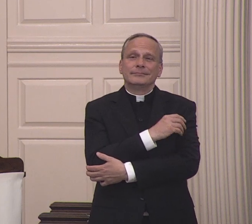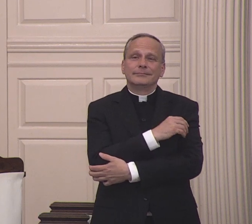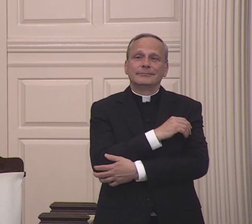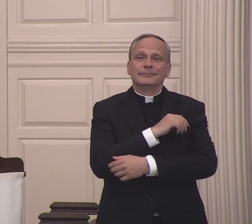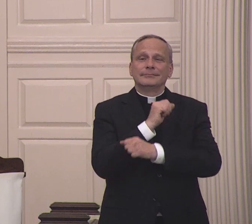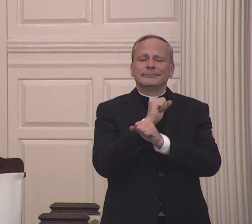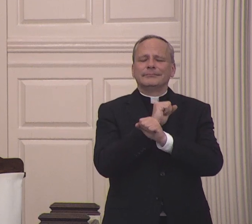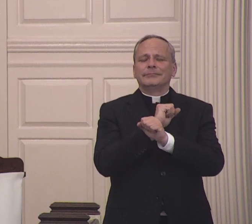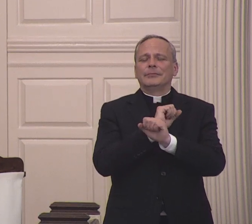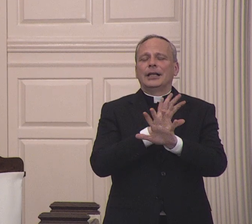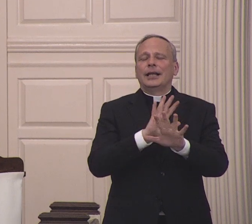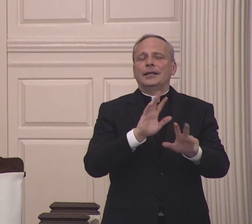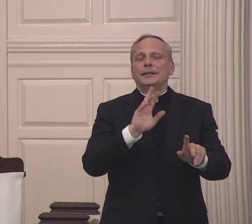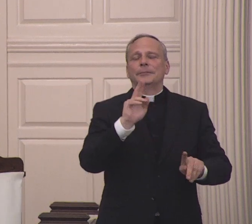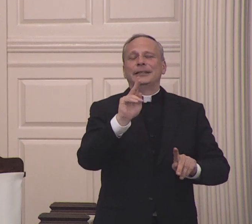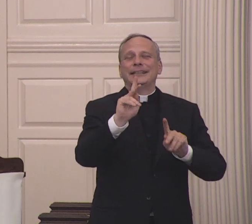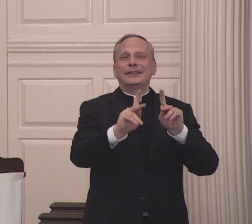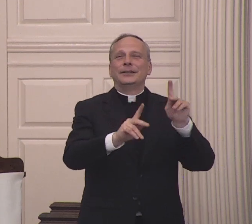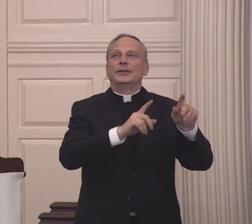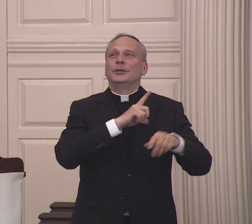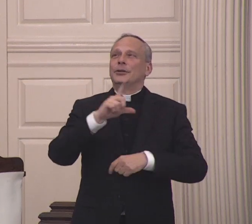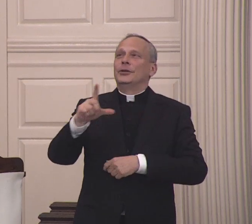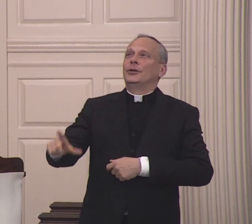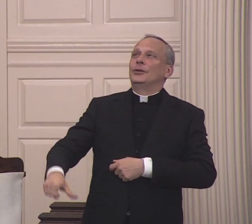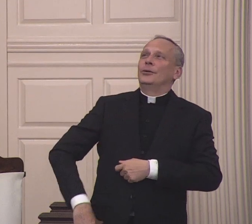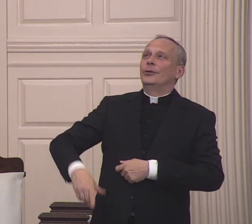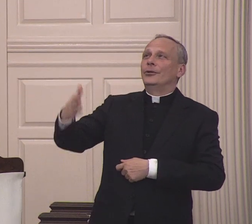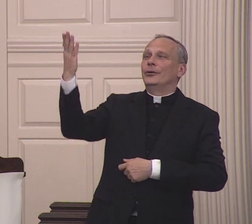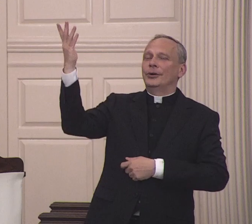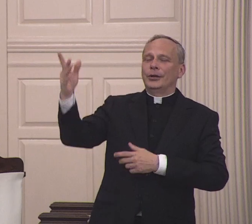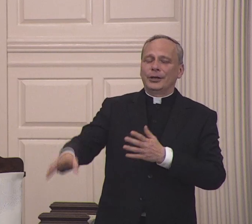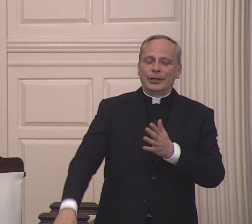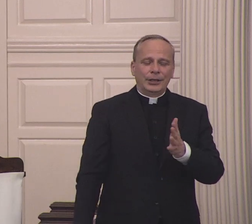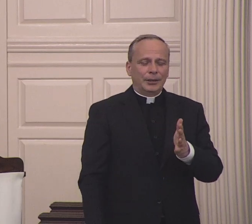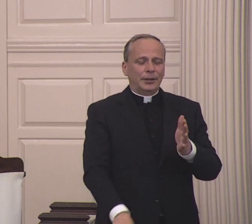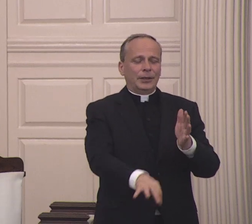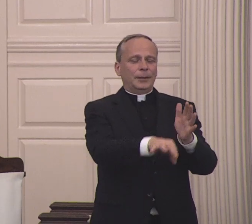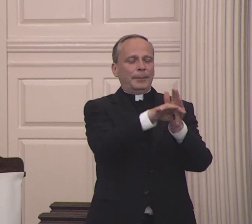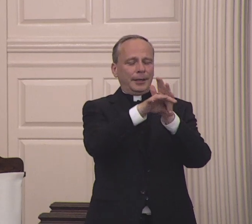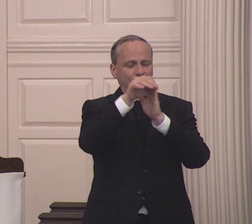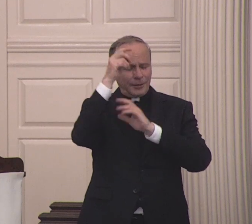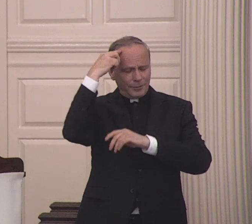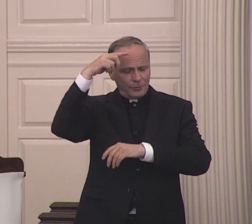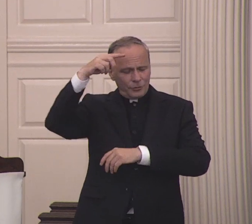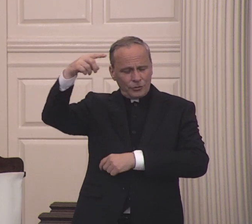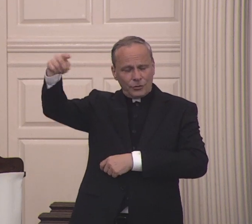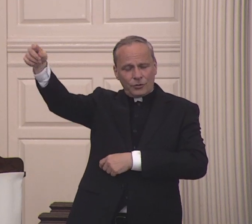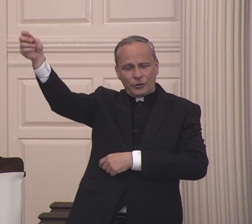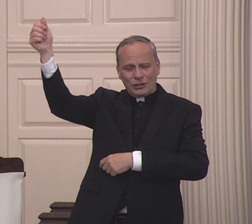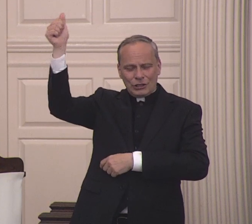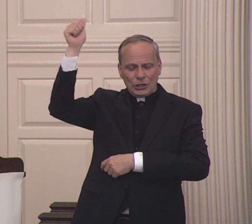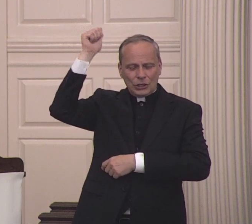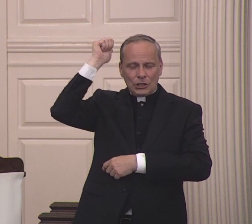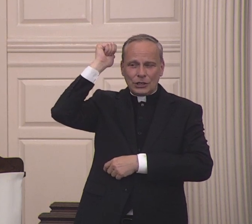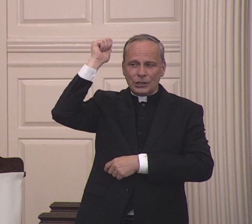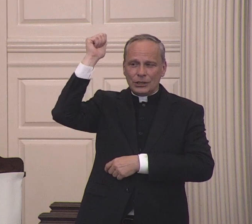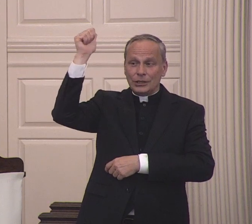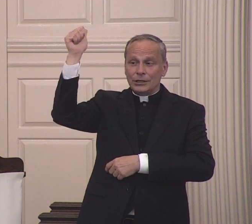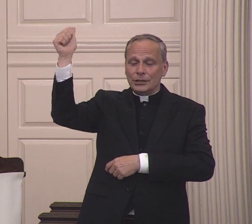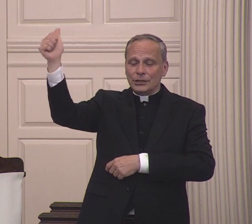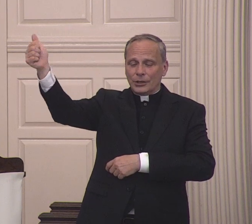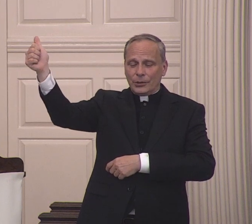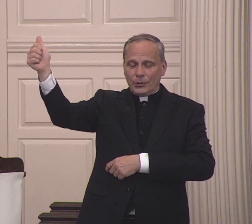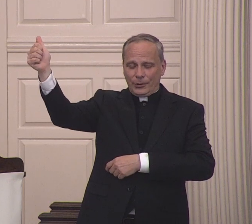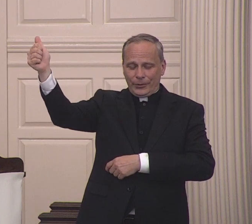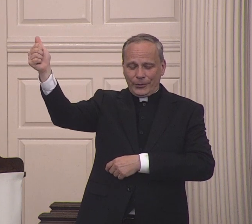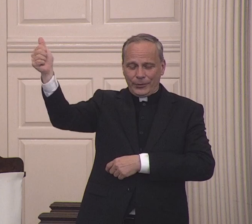Blessed the people the Lord has chosen to be